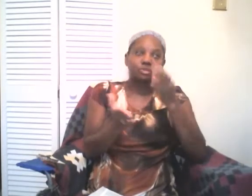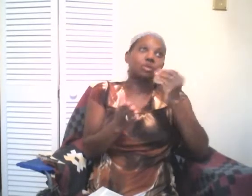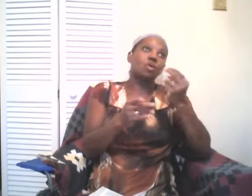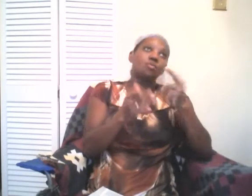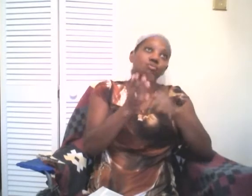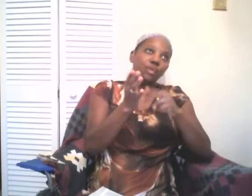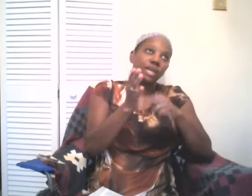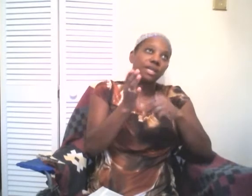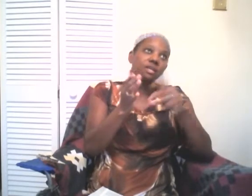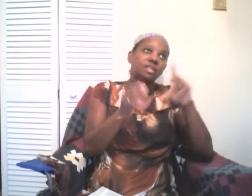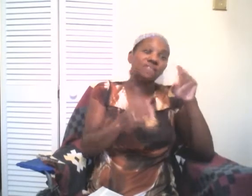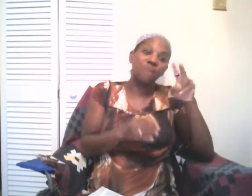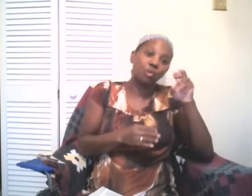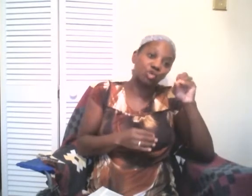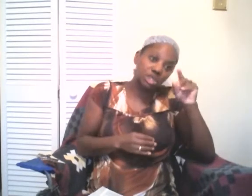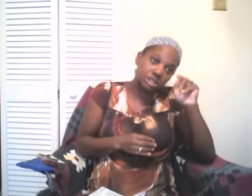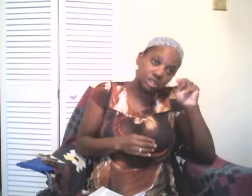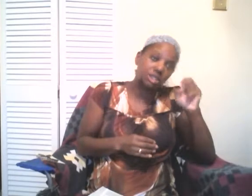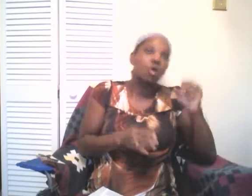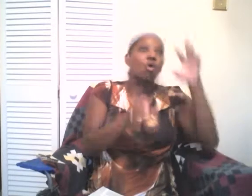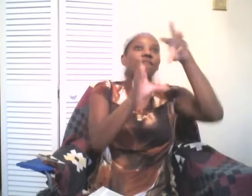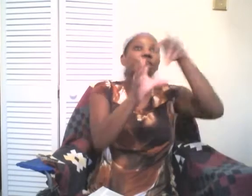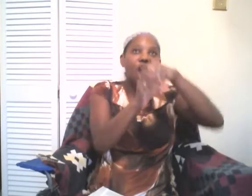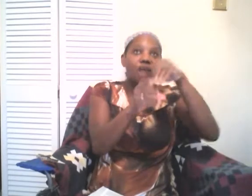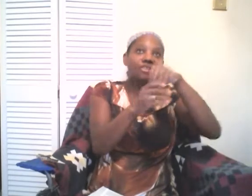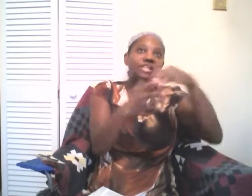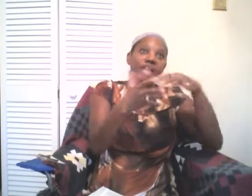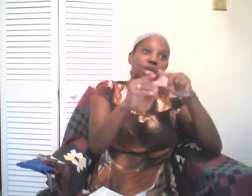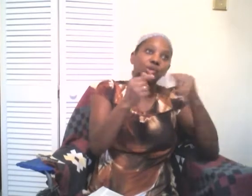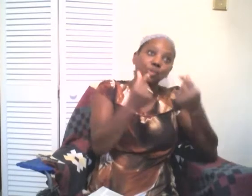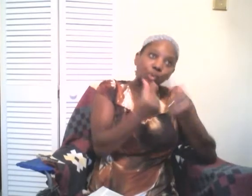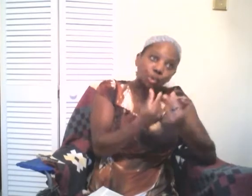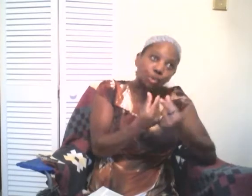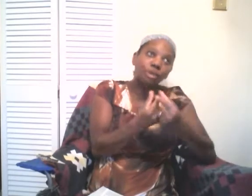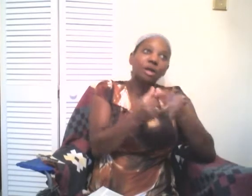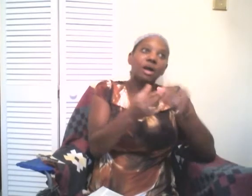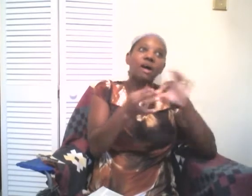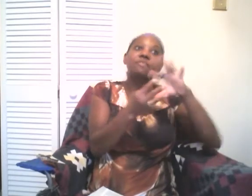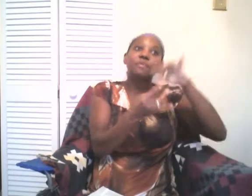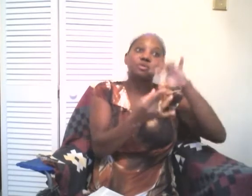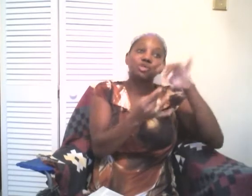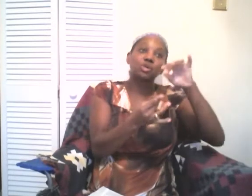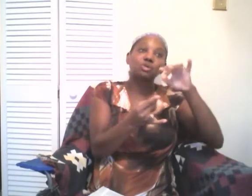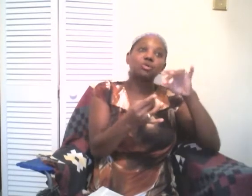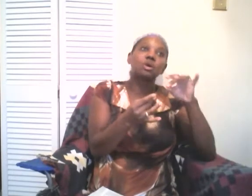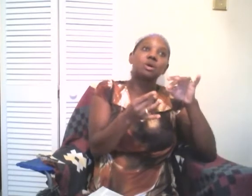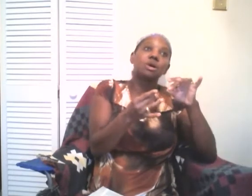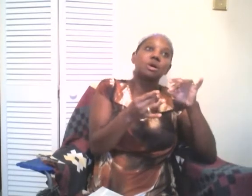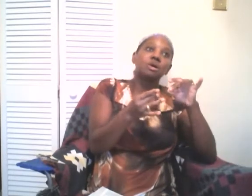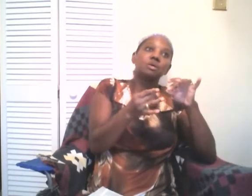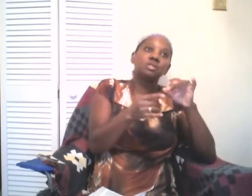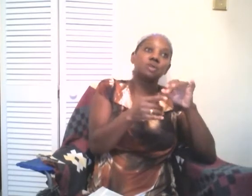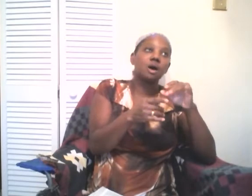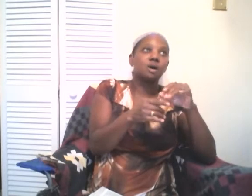or read devotion or involve in a study group of spiritual